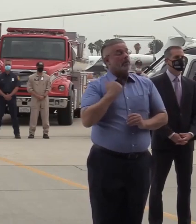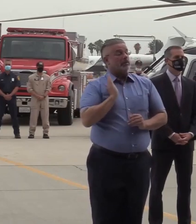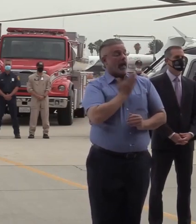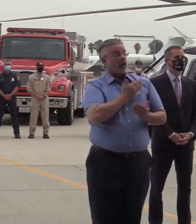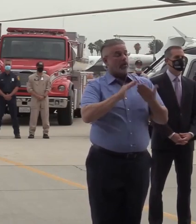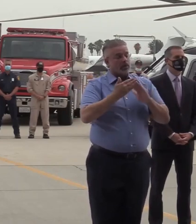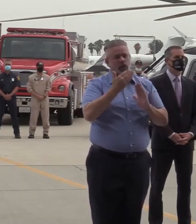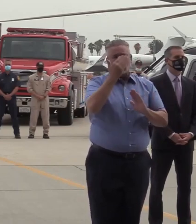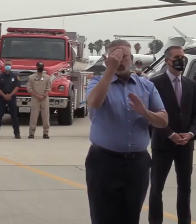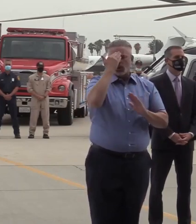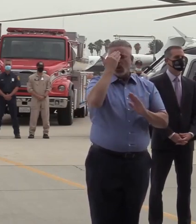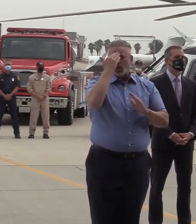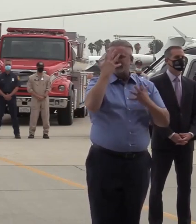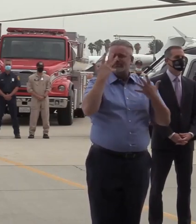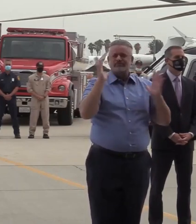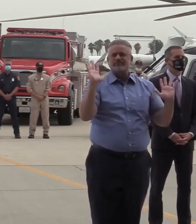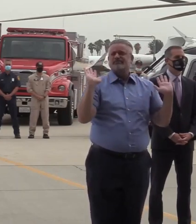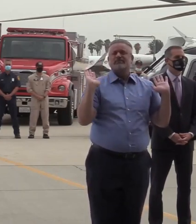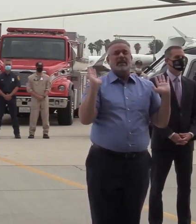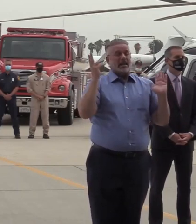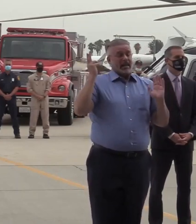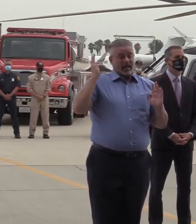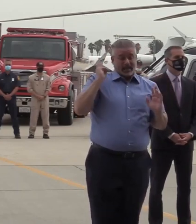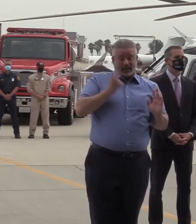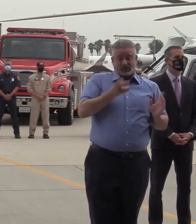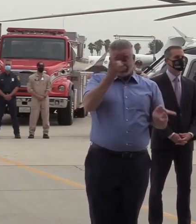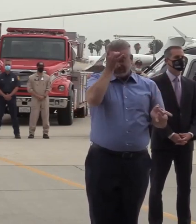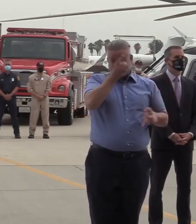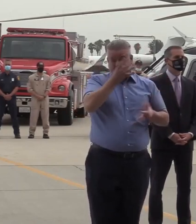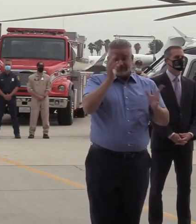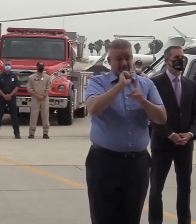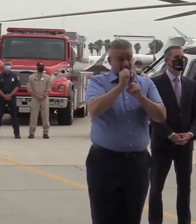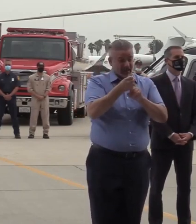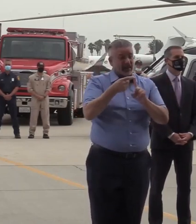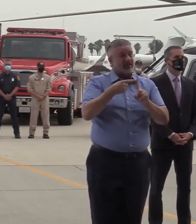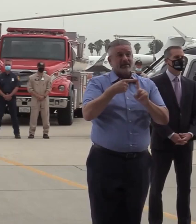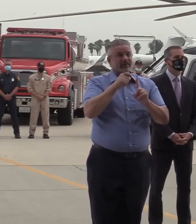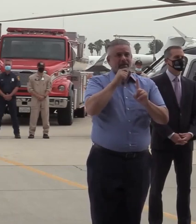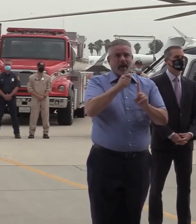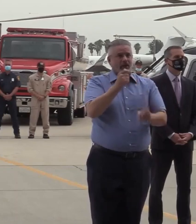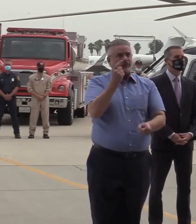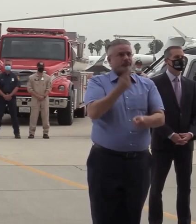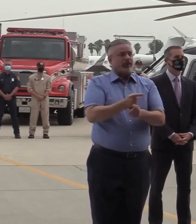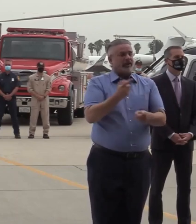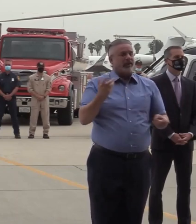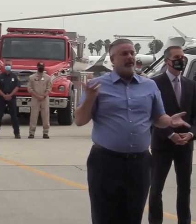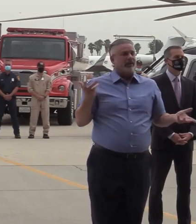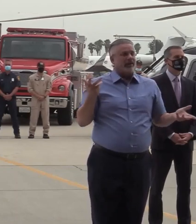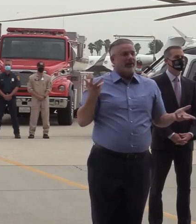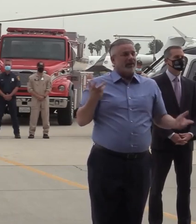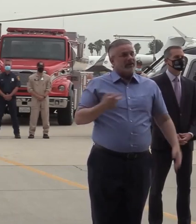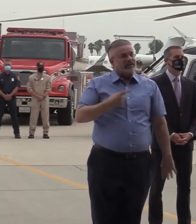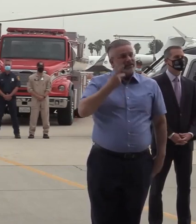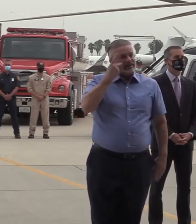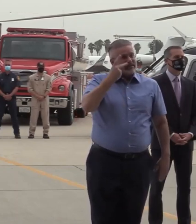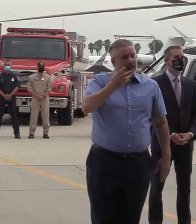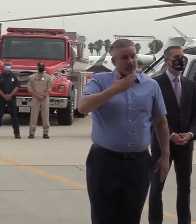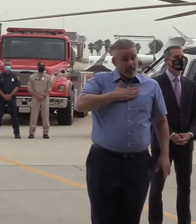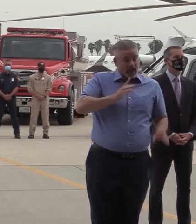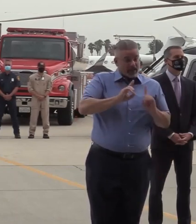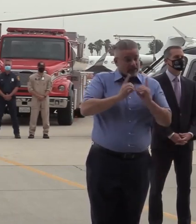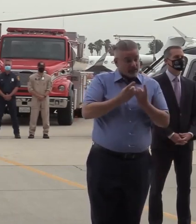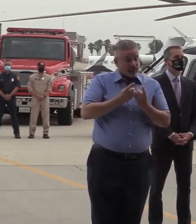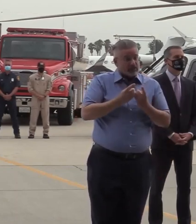our community know all too well the history and the dire circumstances of when it doesn't go right. We've seen in my